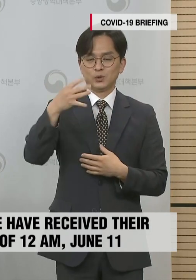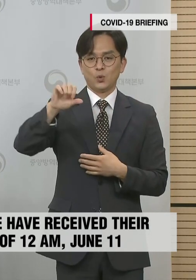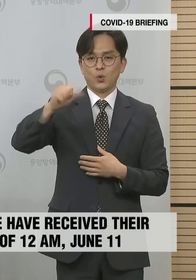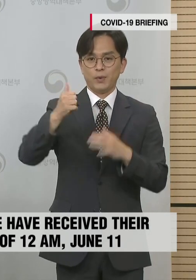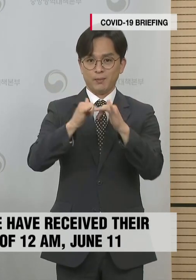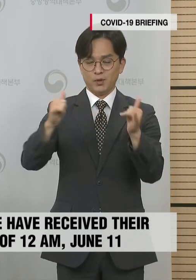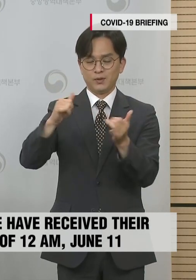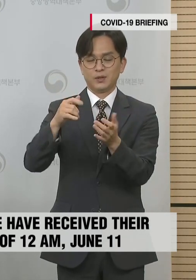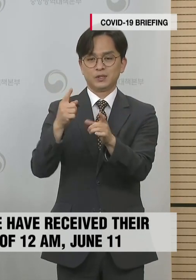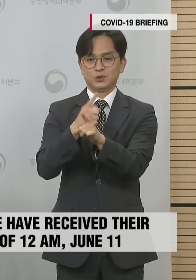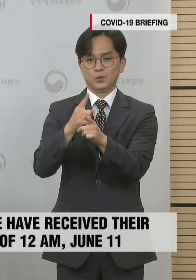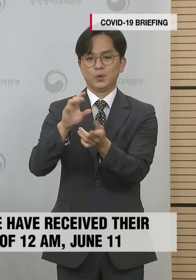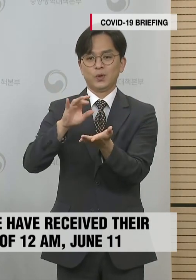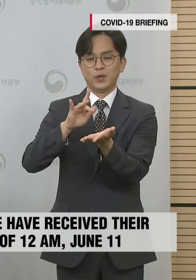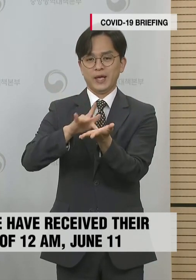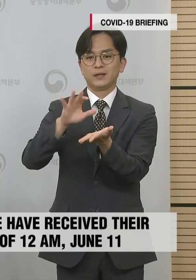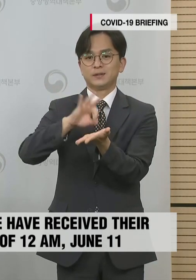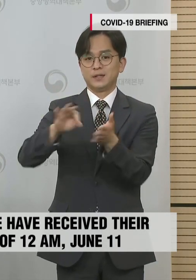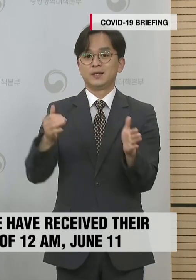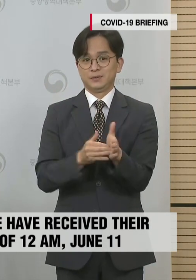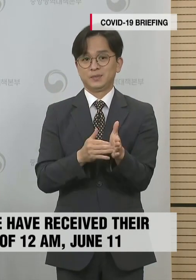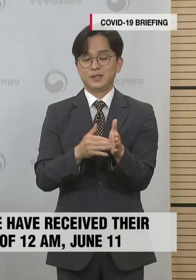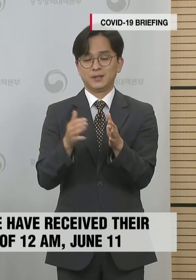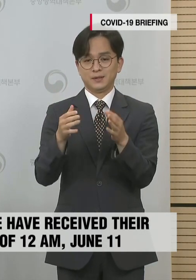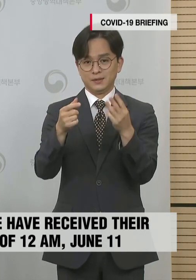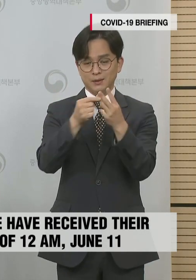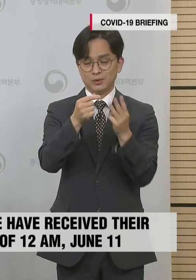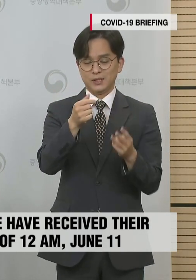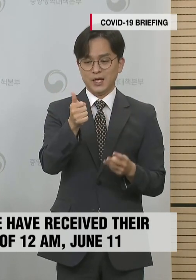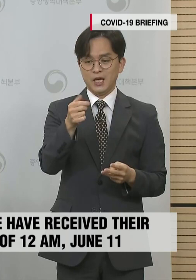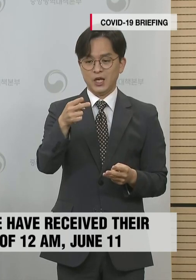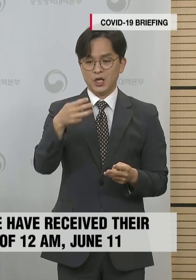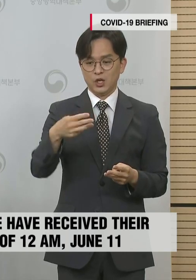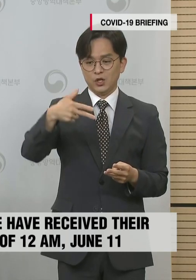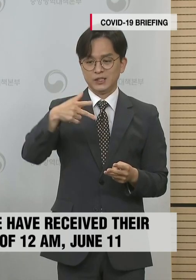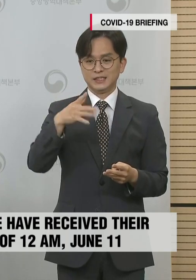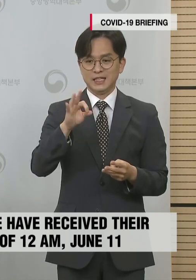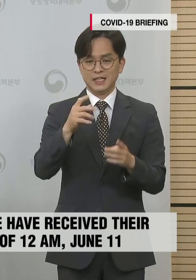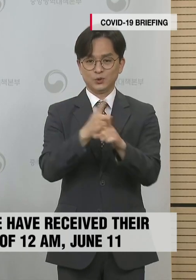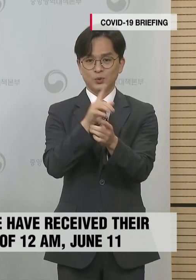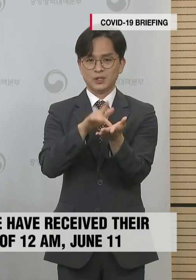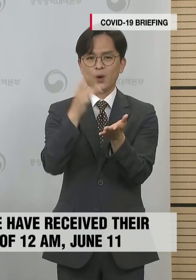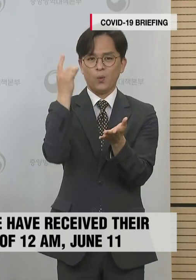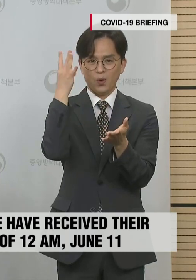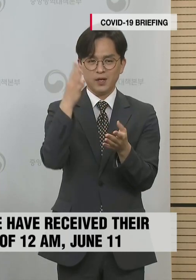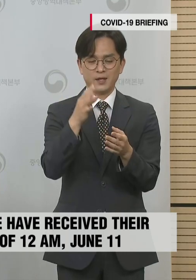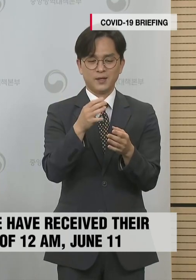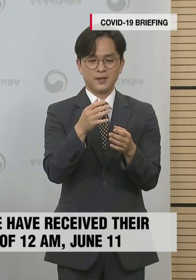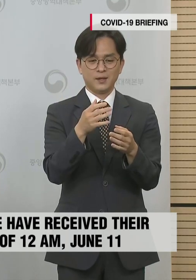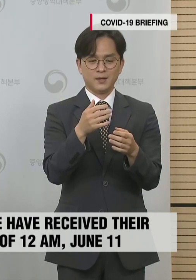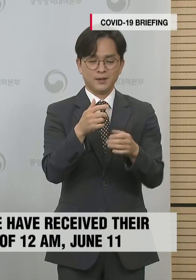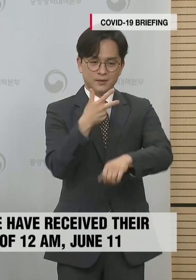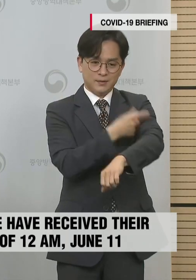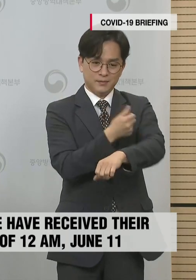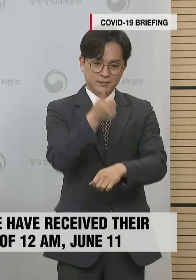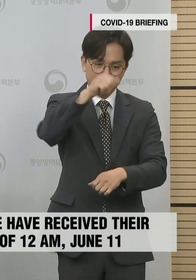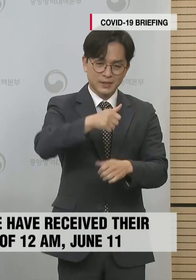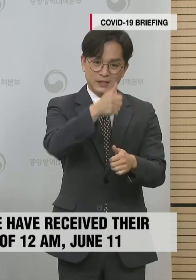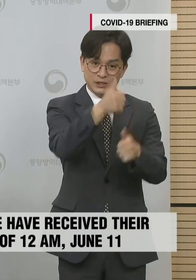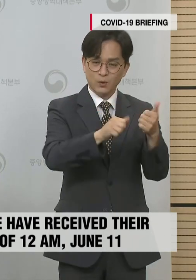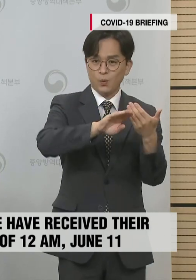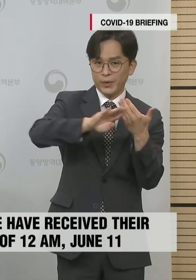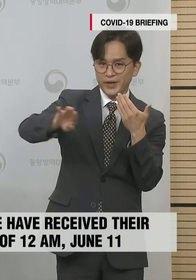than 4,500 patients here across the country. And as for blood plasma treatment, aside from the